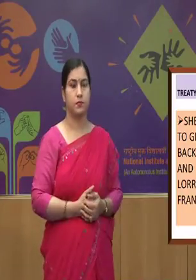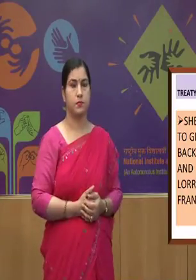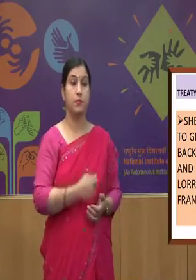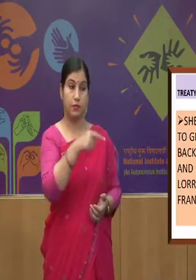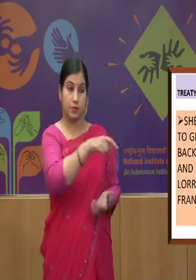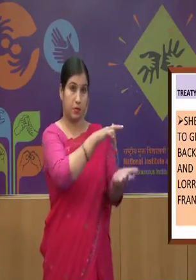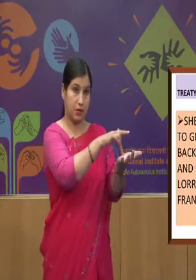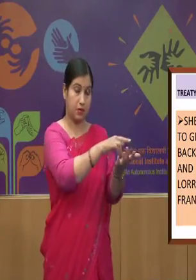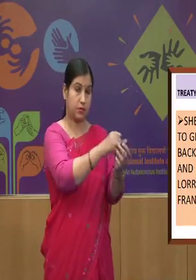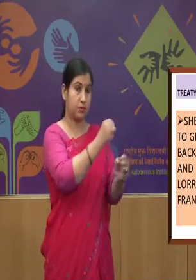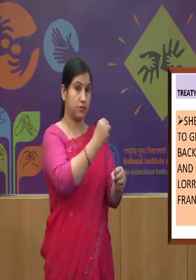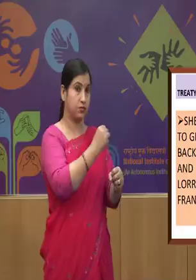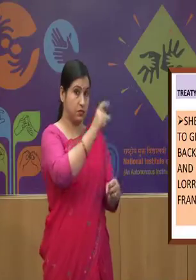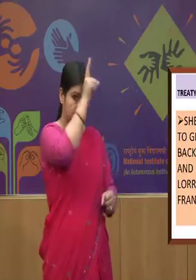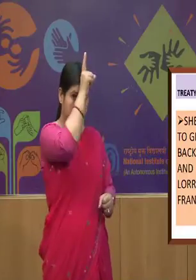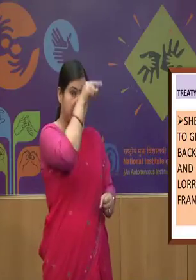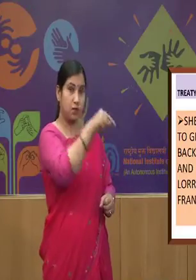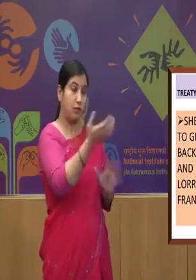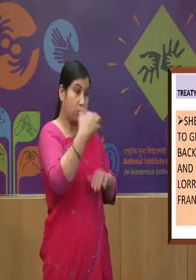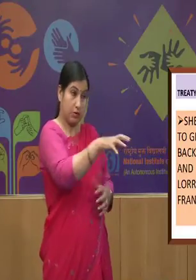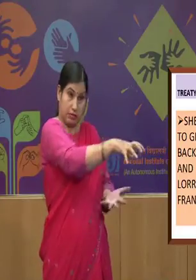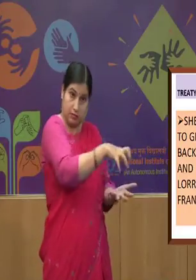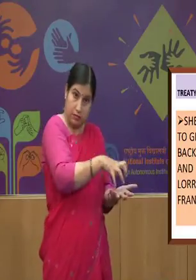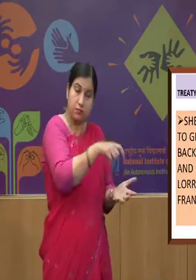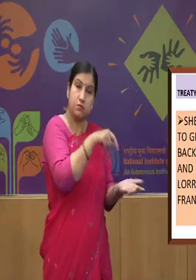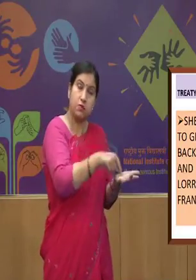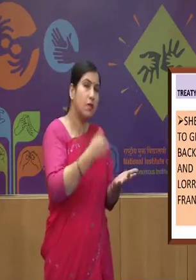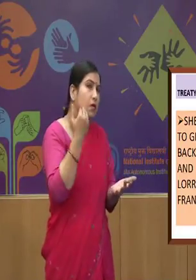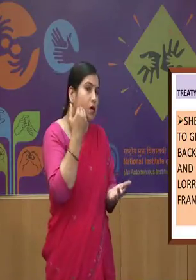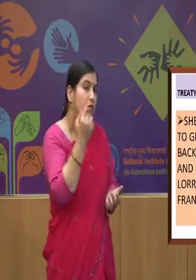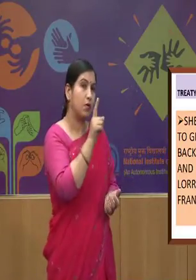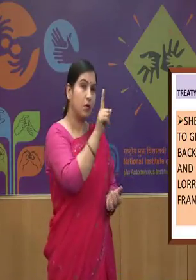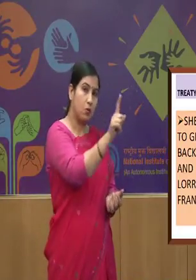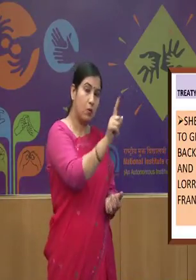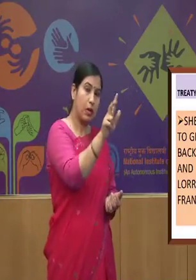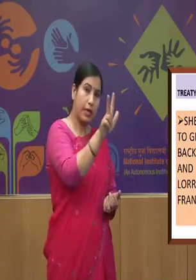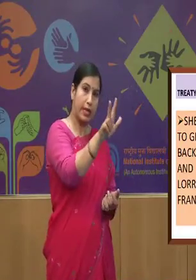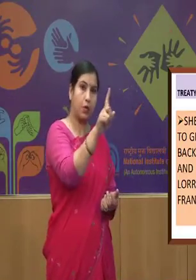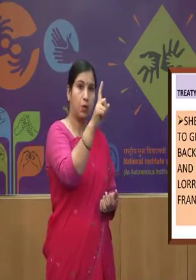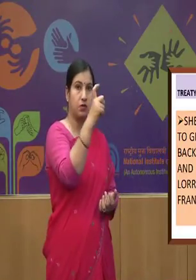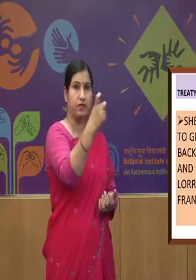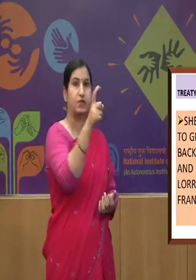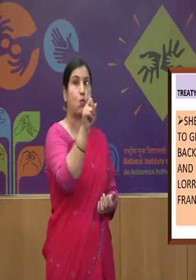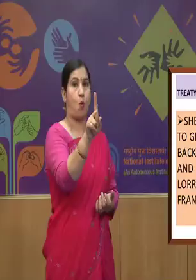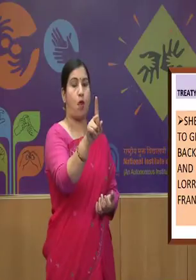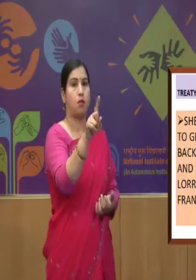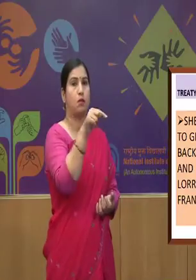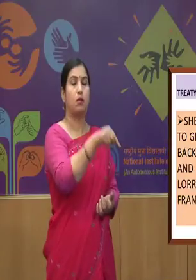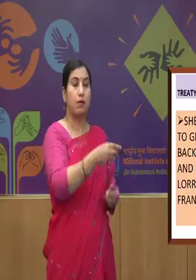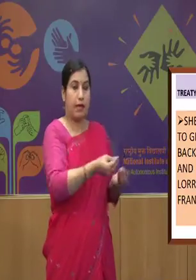that Germany had occupied in the year 1871 was given